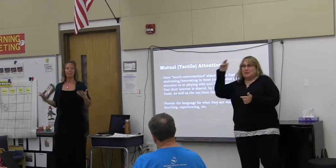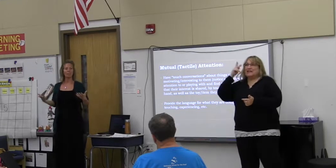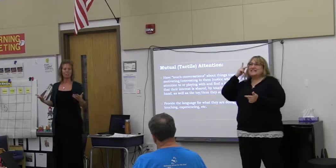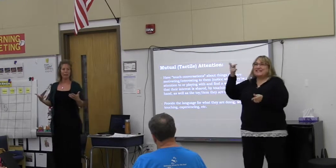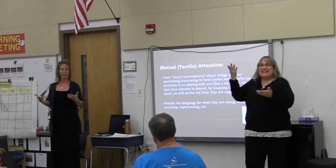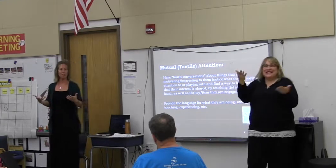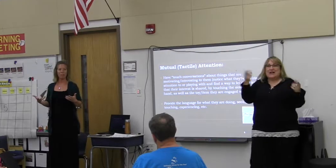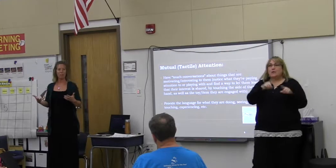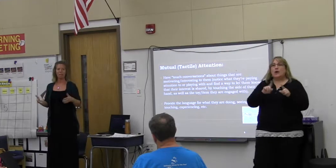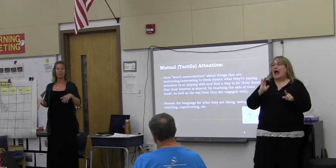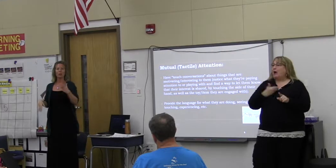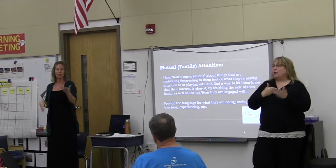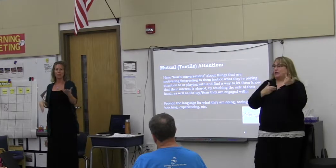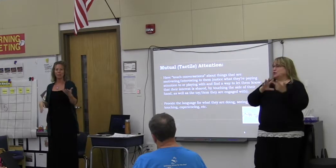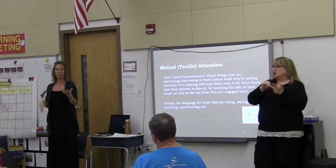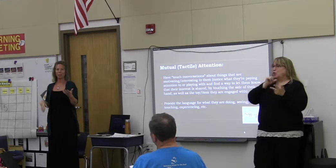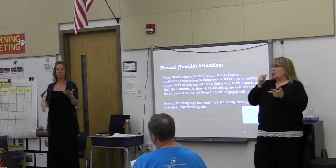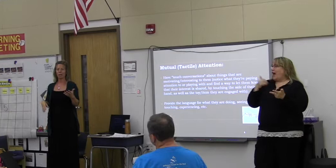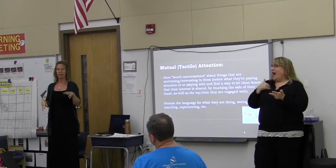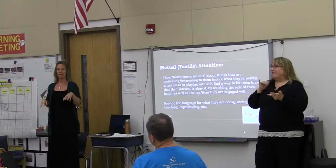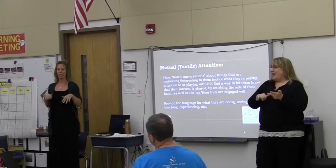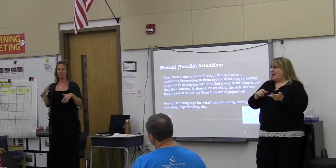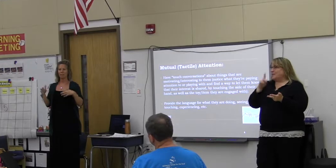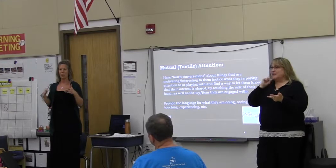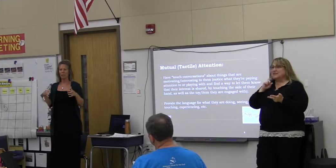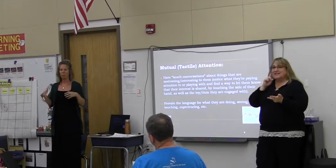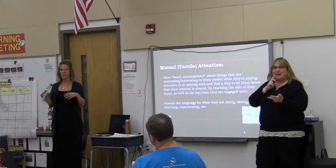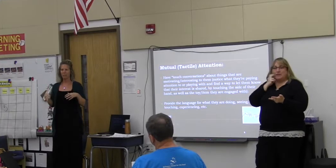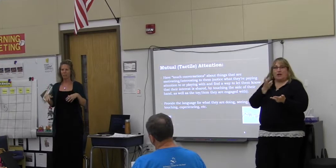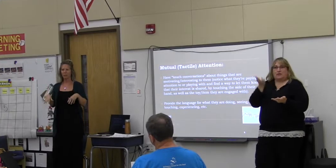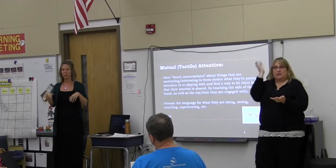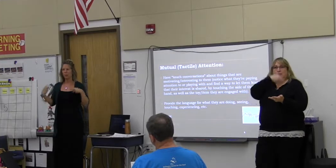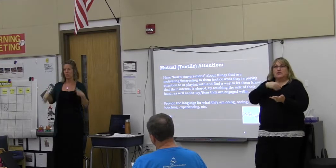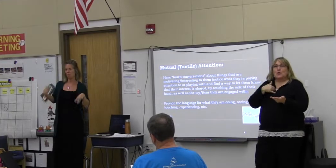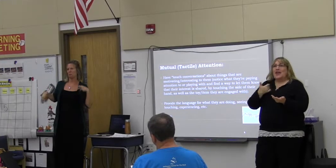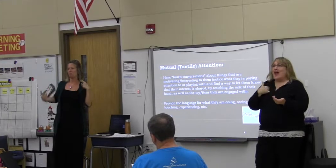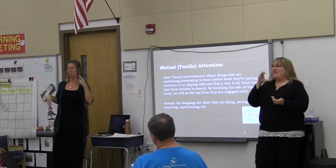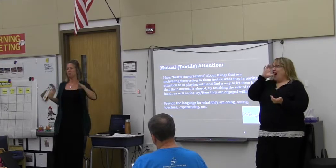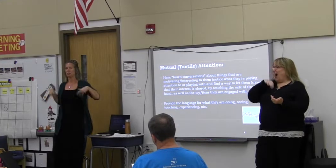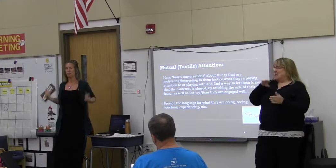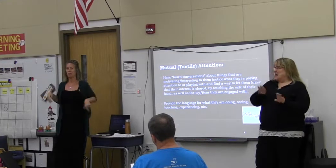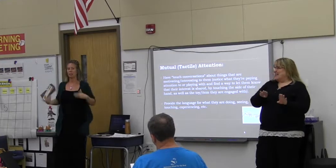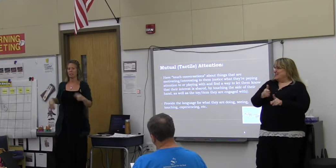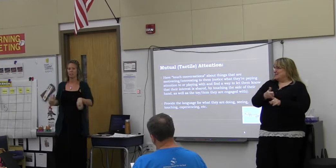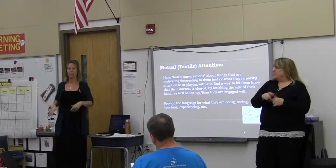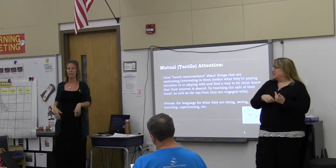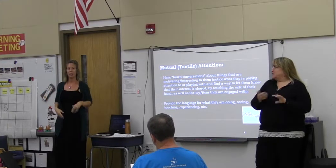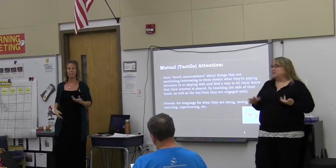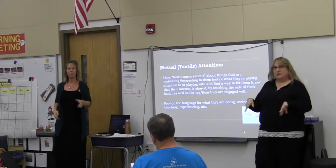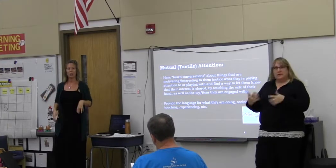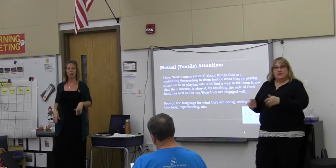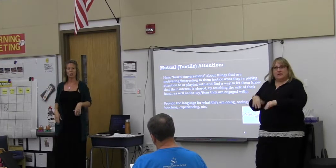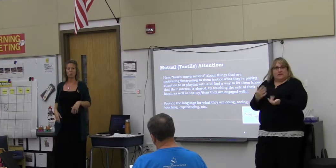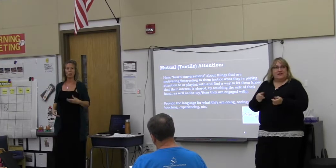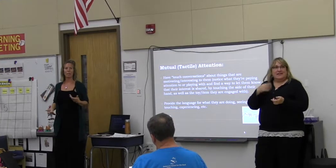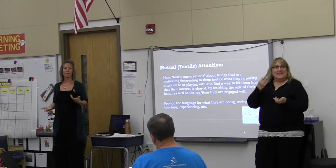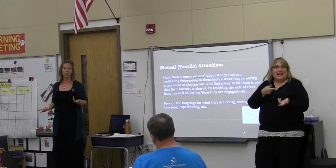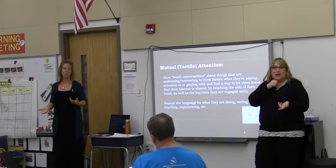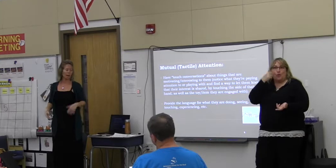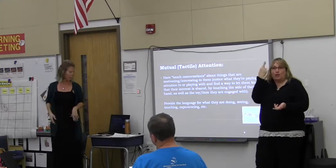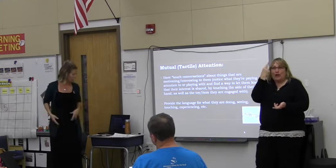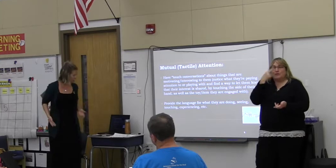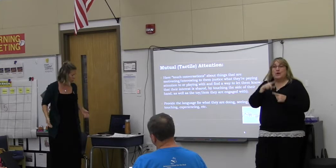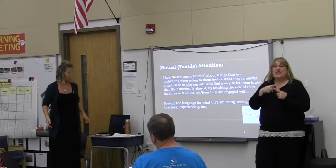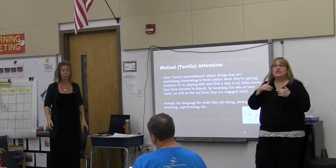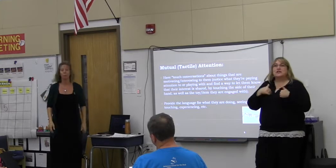But our kids don't have that. So that's why sometimes our kids have these odd behaviors. You know, they might, you know, start doing this. They don't know when